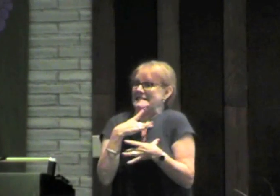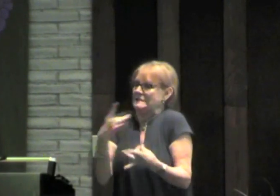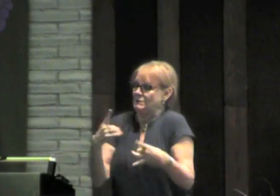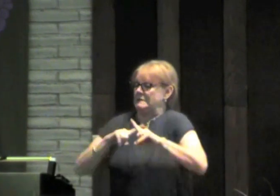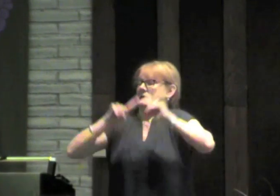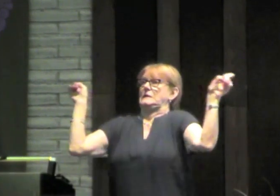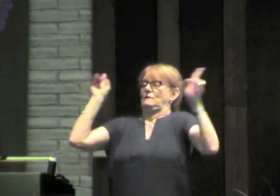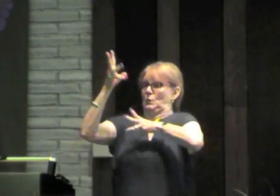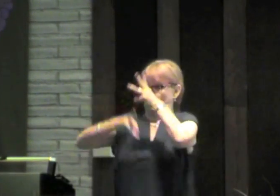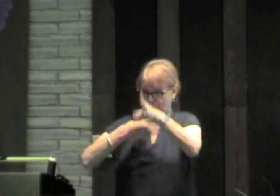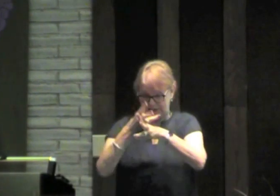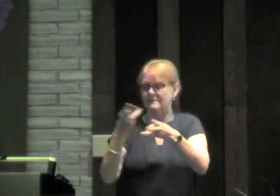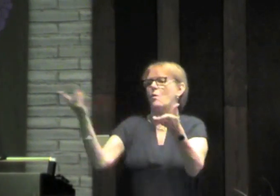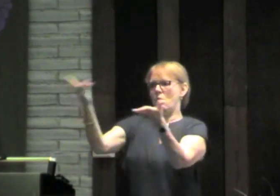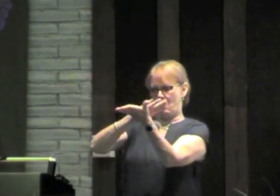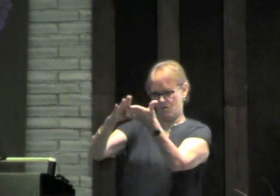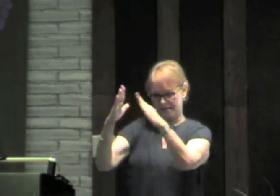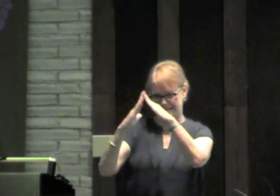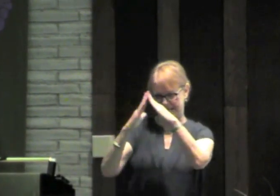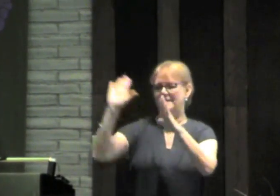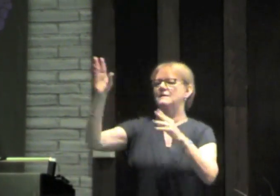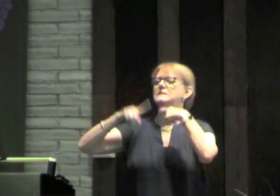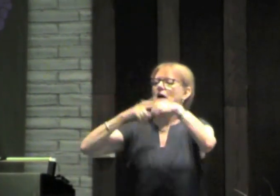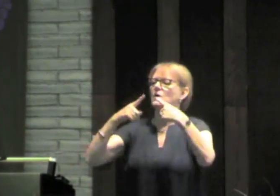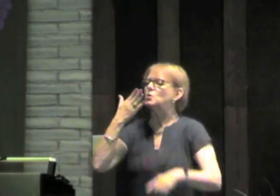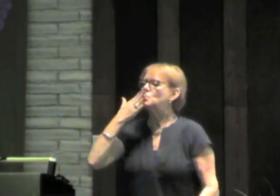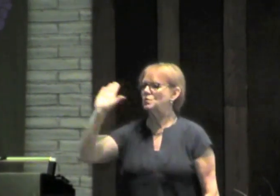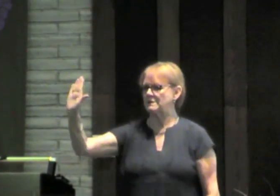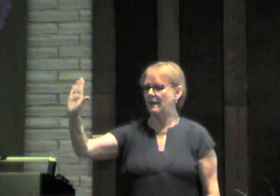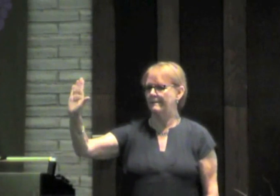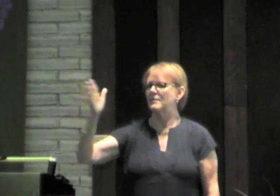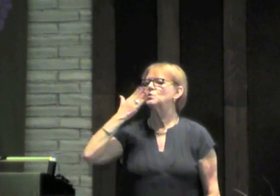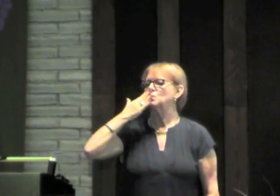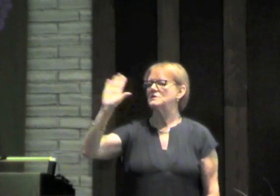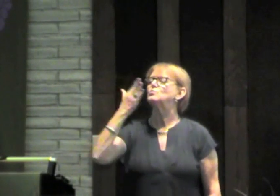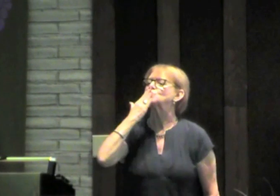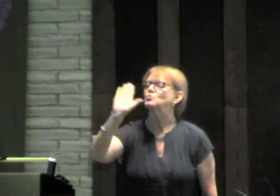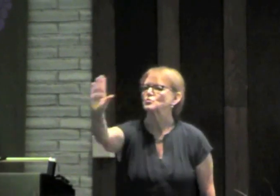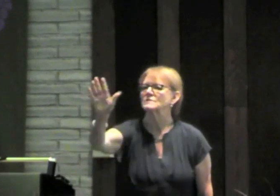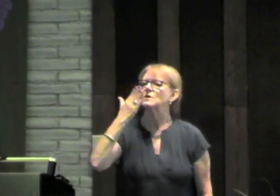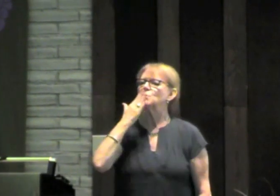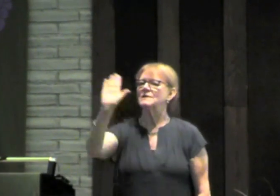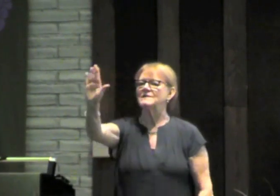our trip. It's truly a different world at the holy city of Jerusalem.